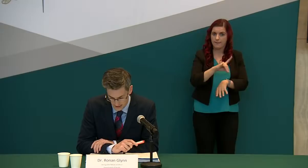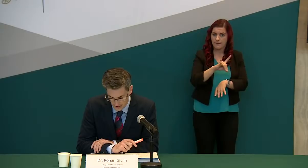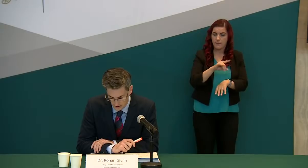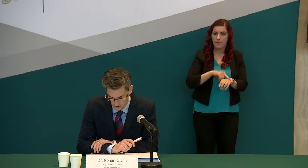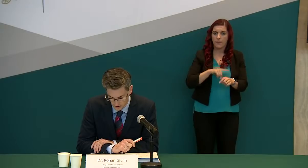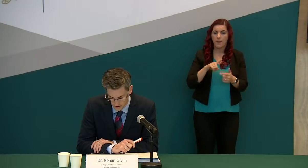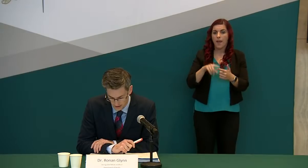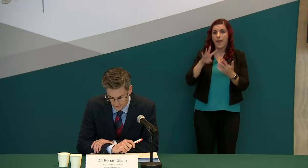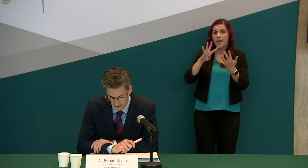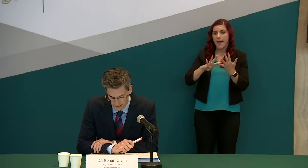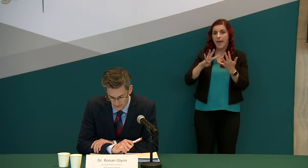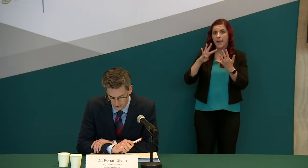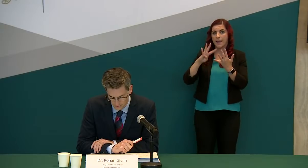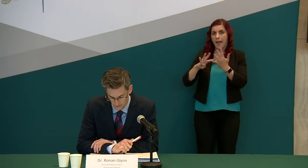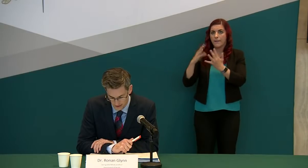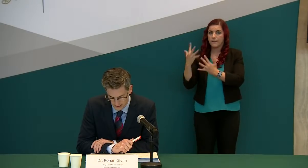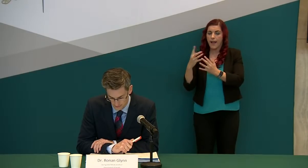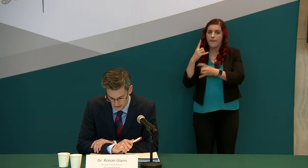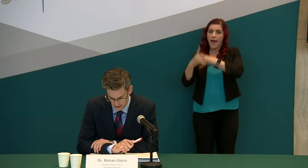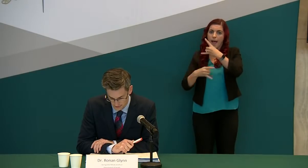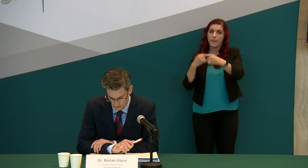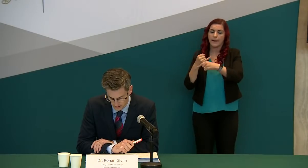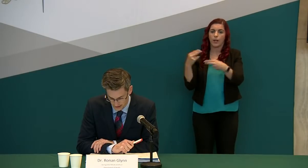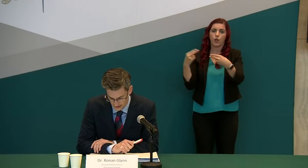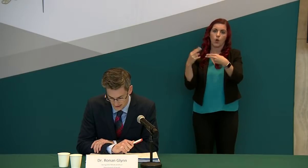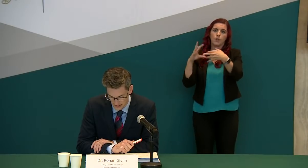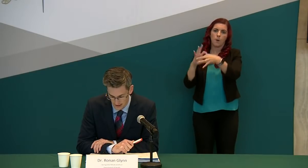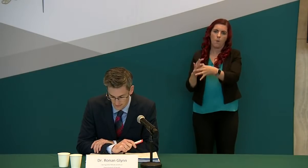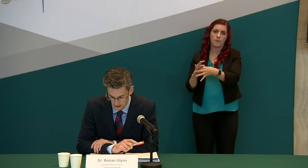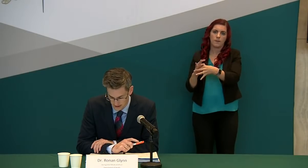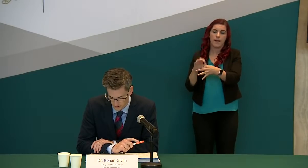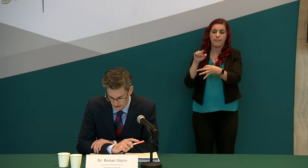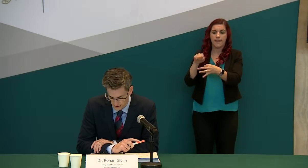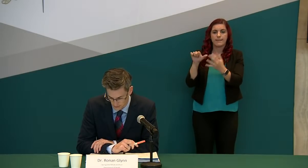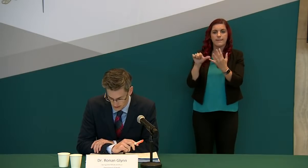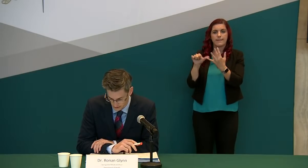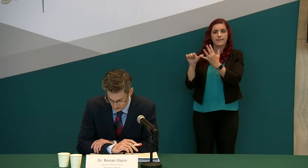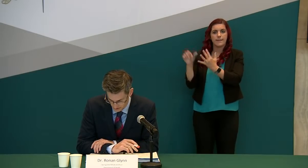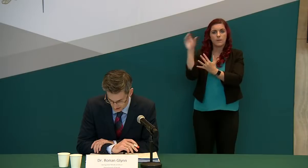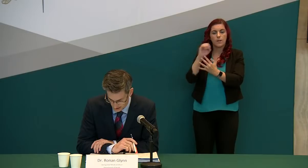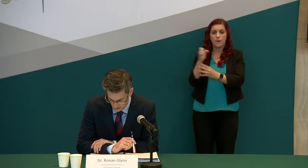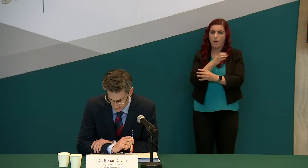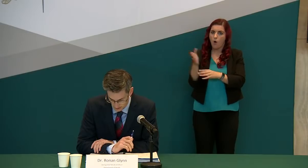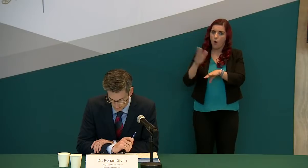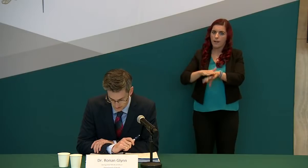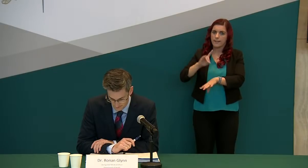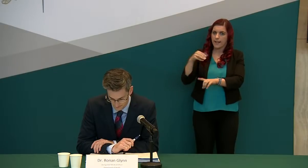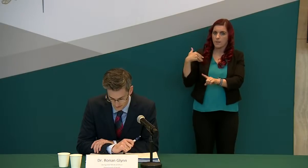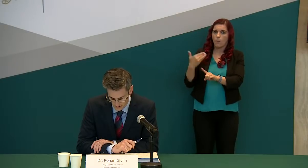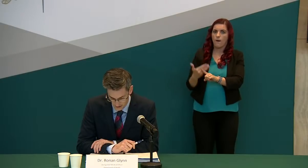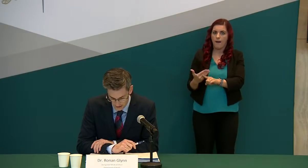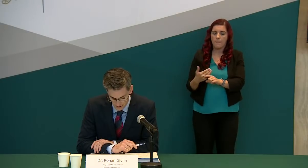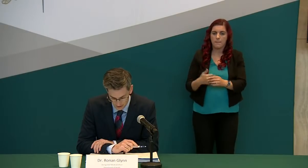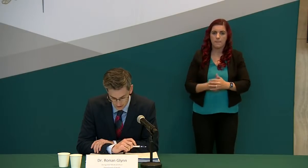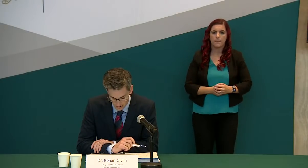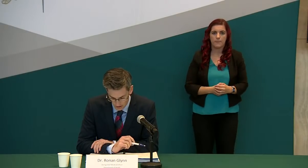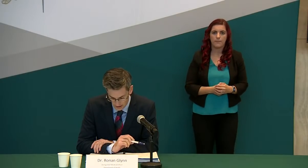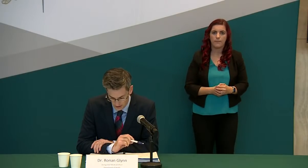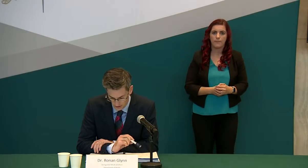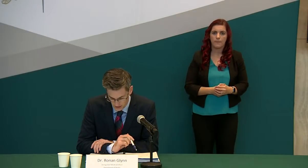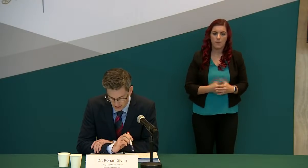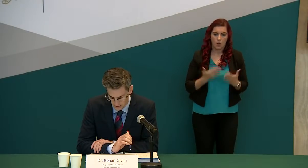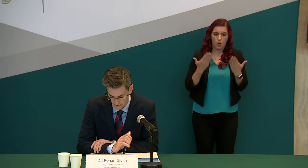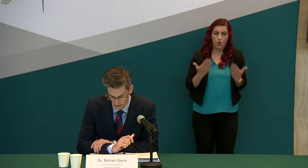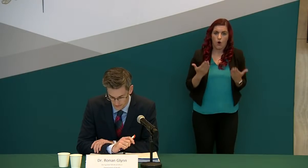of these, 995, or 56% of all deaths, have been associated with clusters in nursing homes. There are